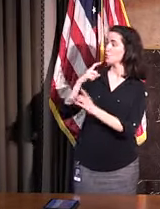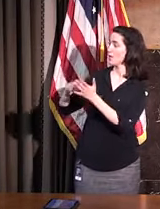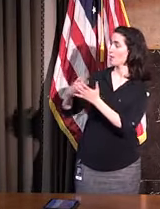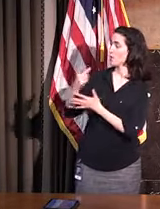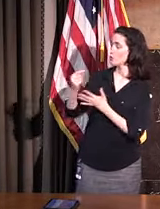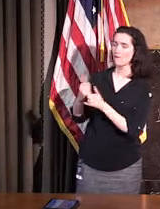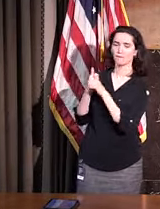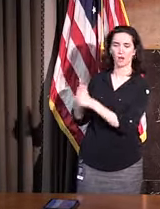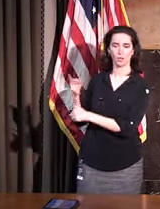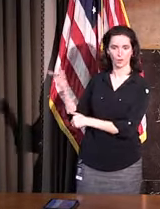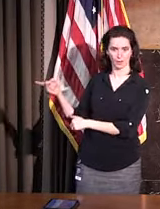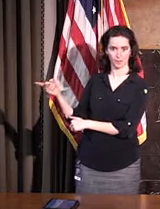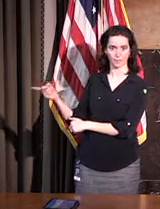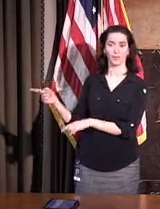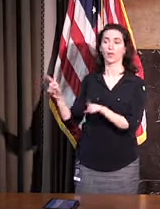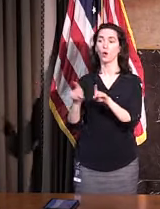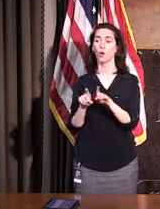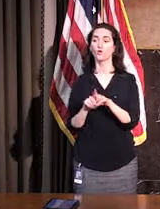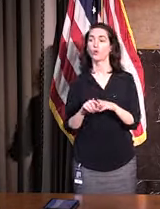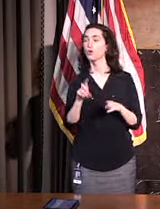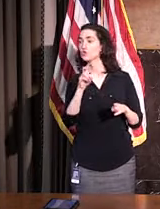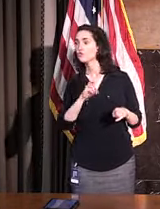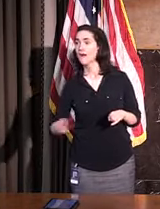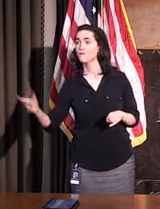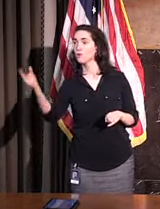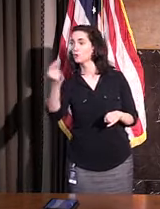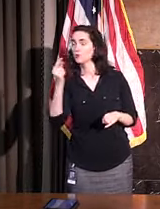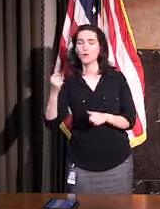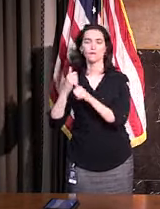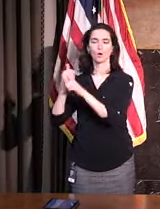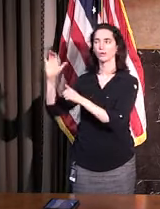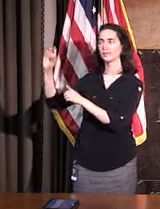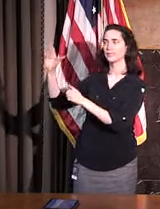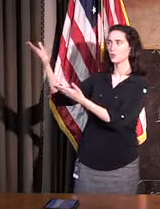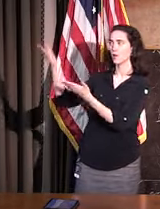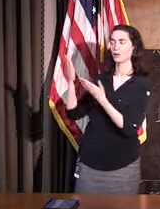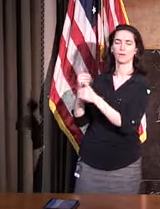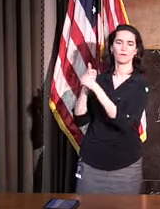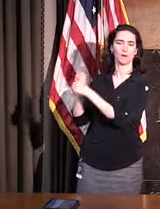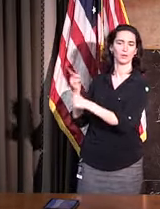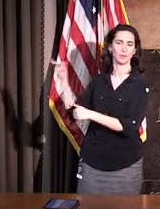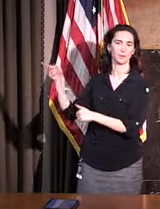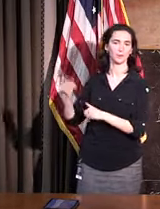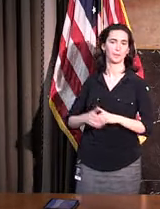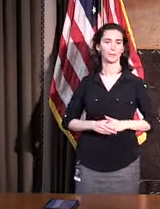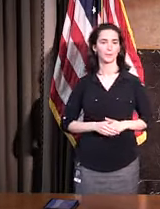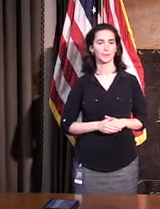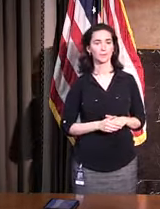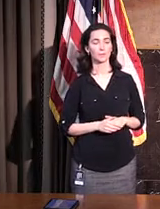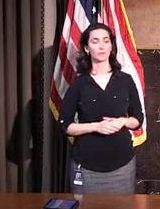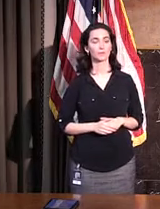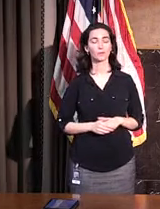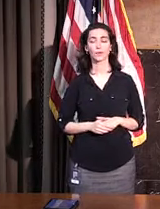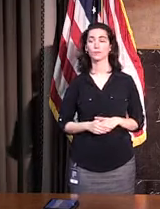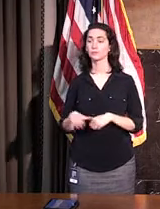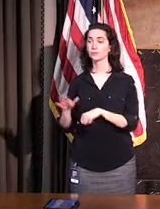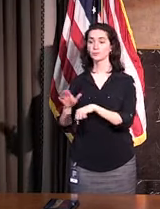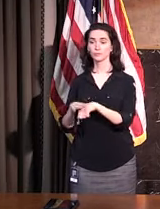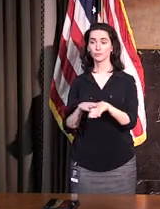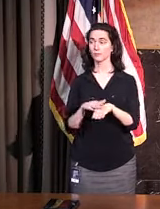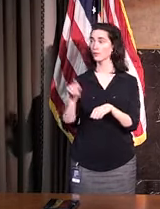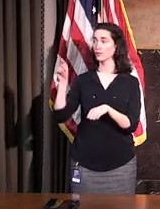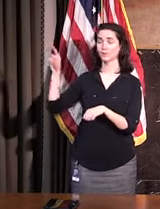And continue to pay attention to any travel recommendations put out by the CDC. I will say these